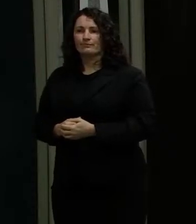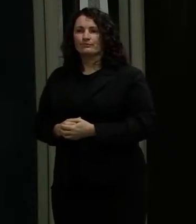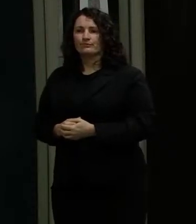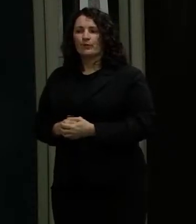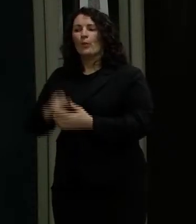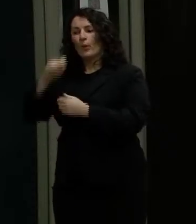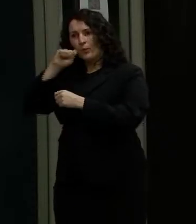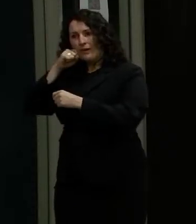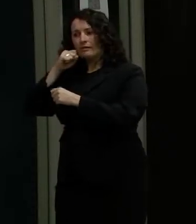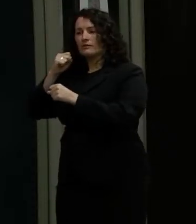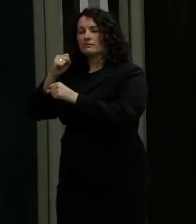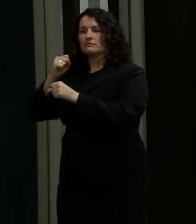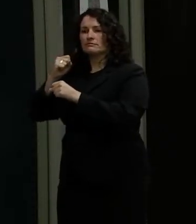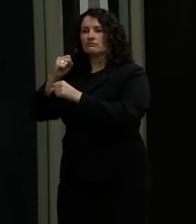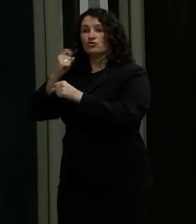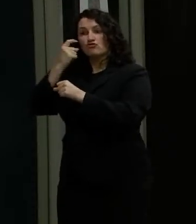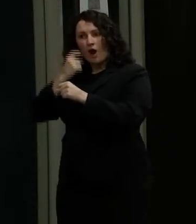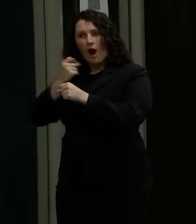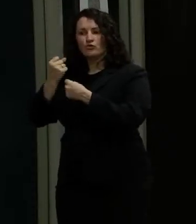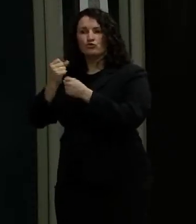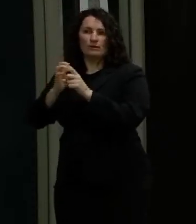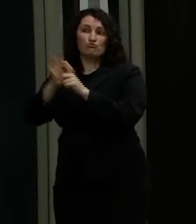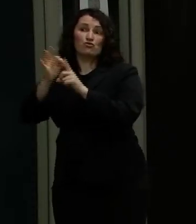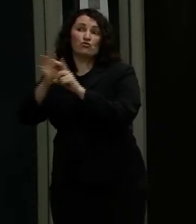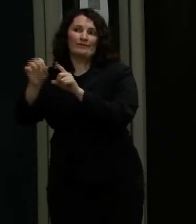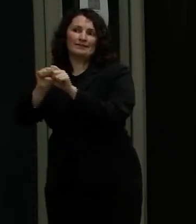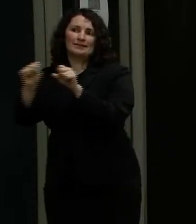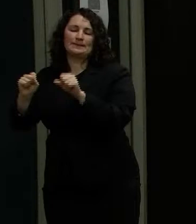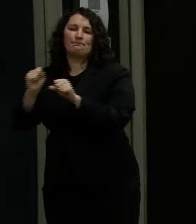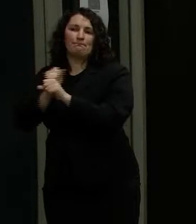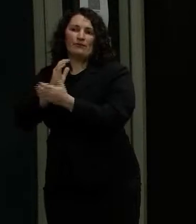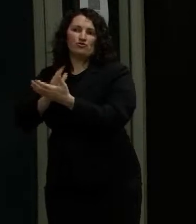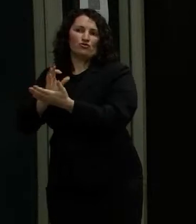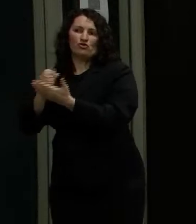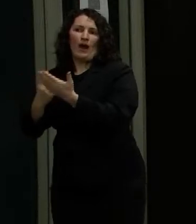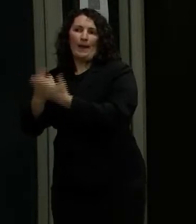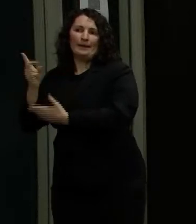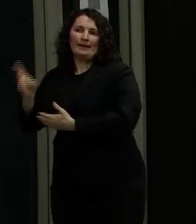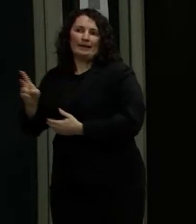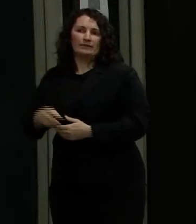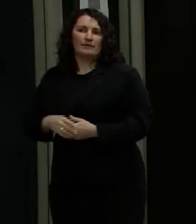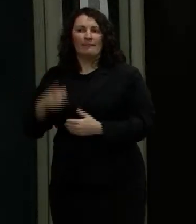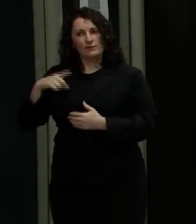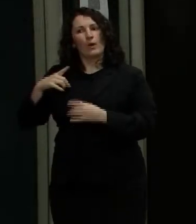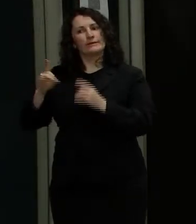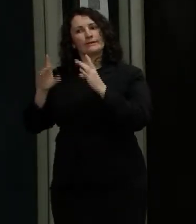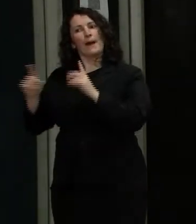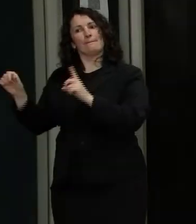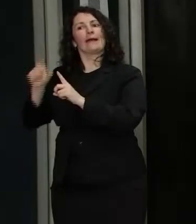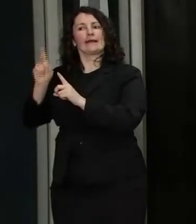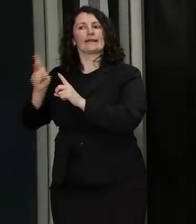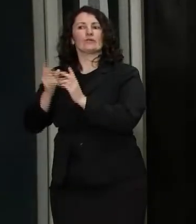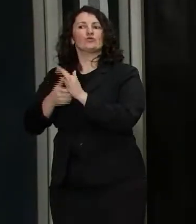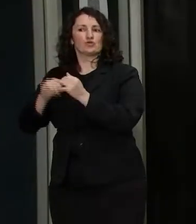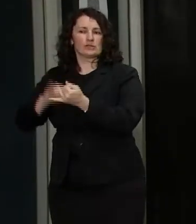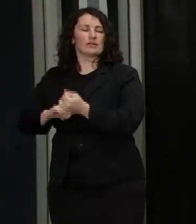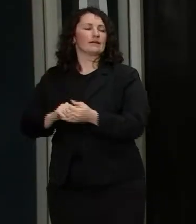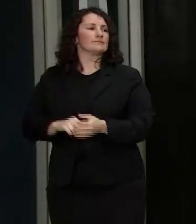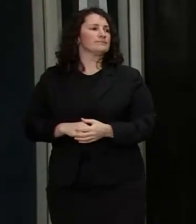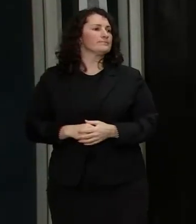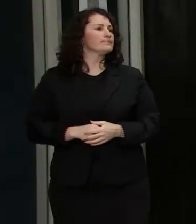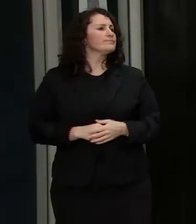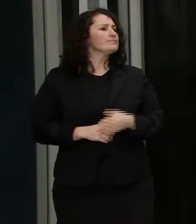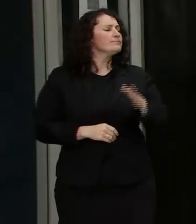and that's what we've committed to from Tuesday next week in metropolitan hospitals. Just one more before Tim. Can I get clarified with